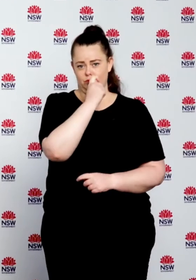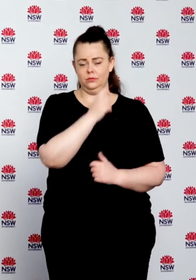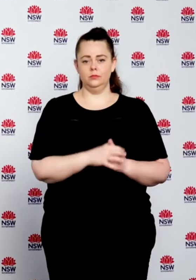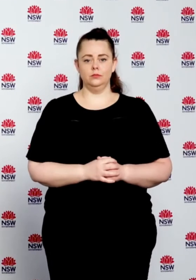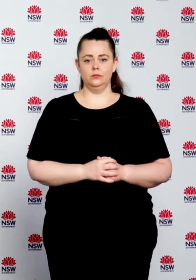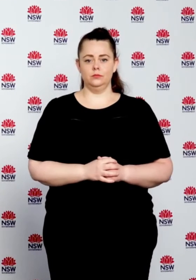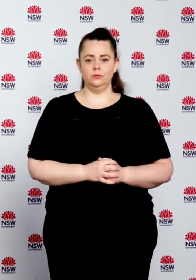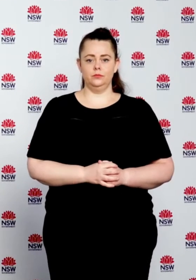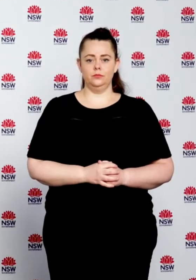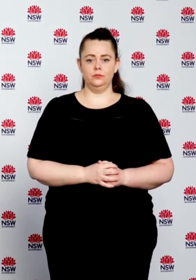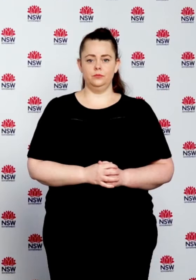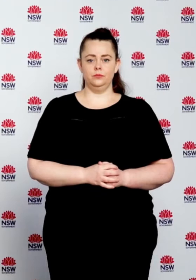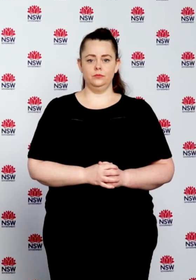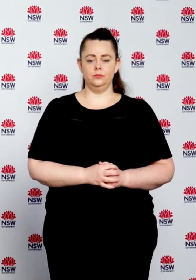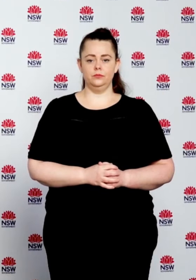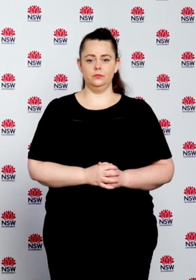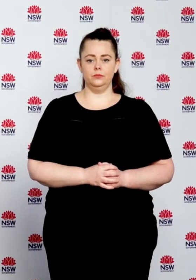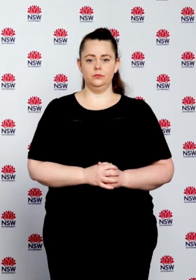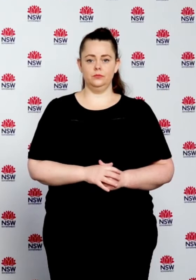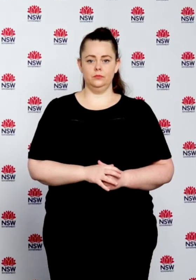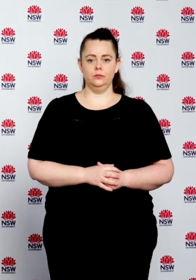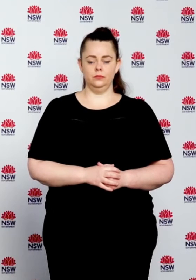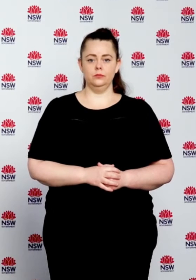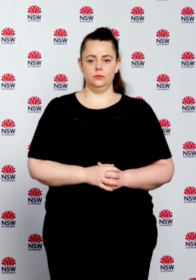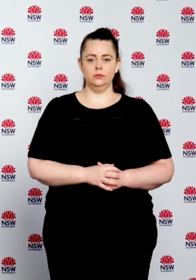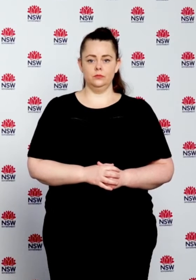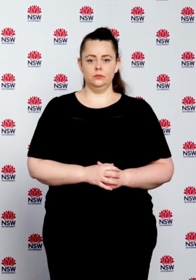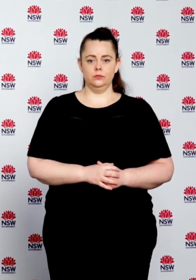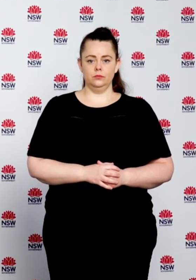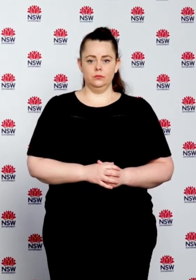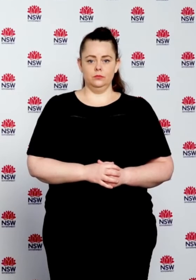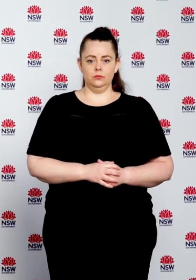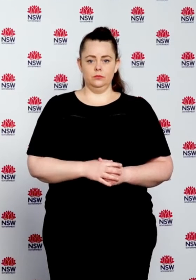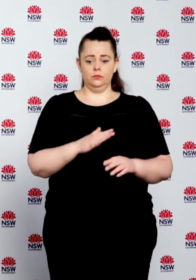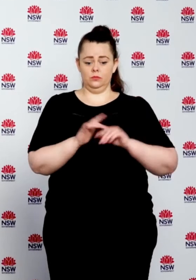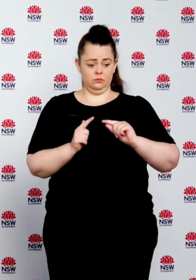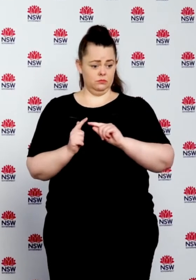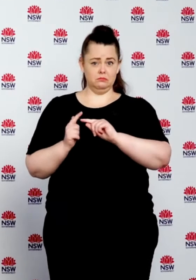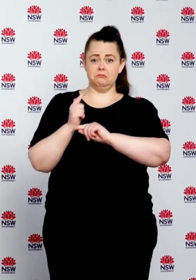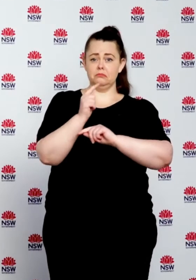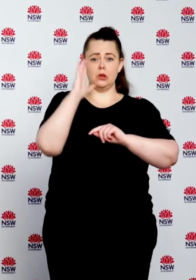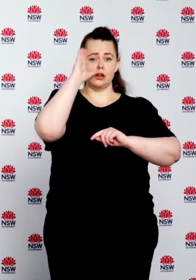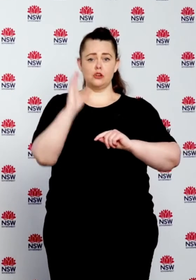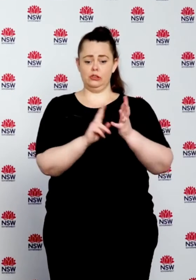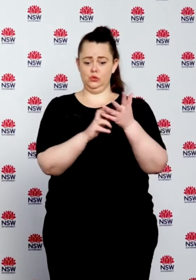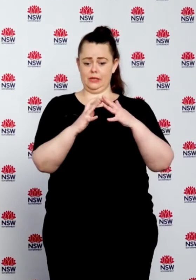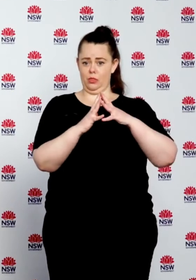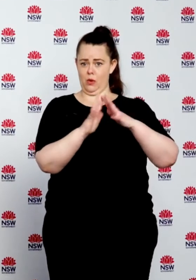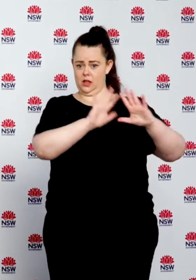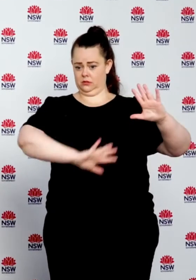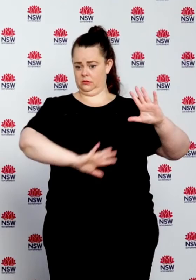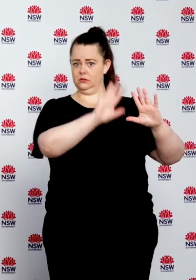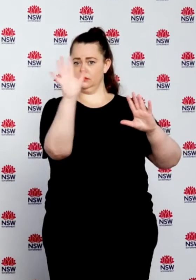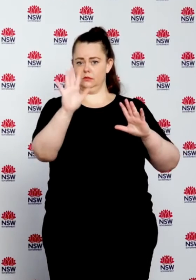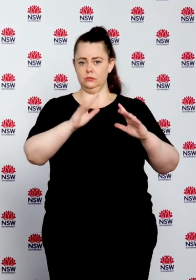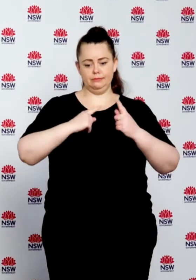get symptoms. I want to give a breakdown in the regional areas of the state of cases over in the last